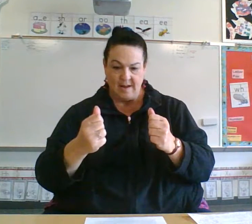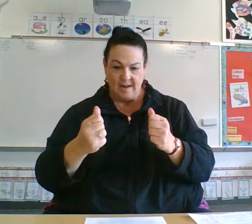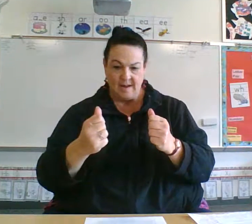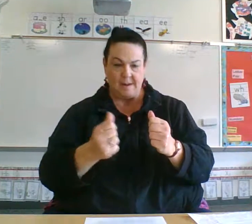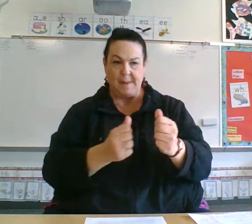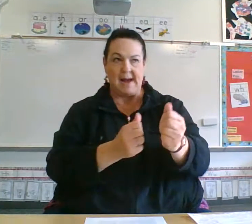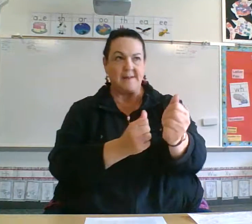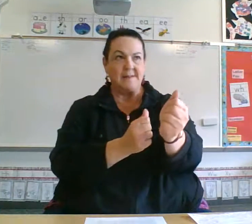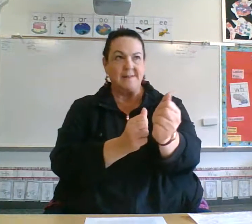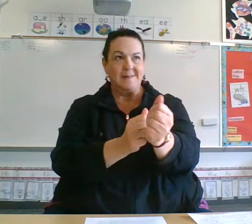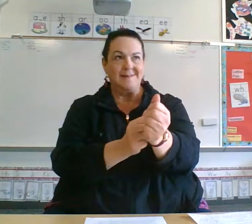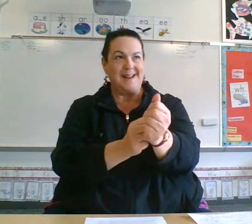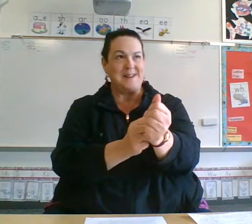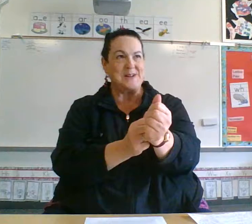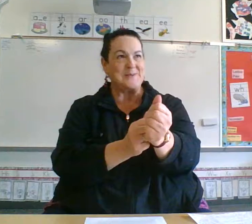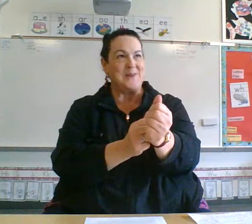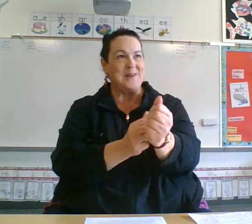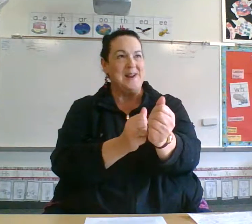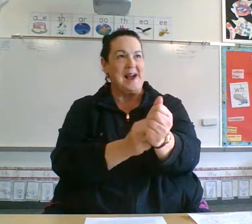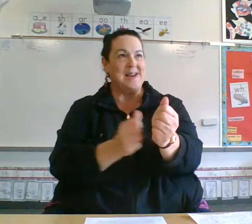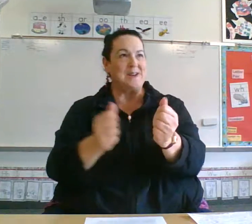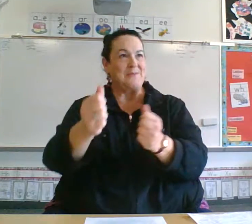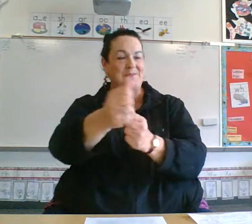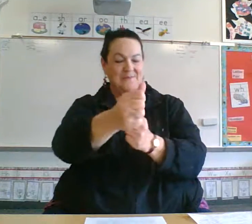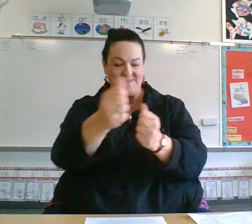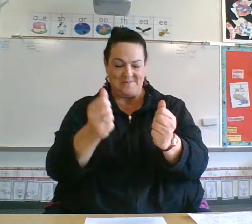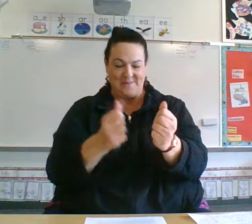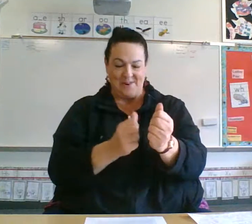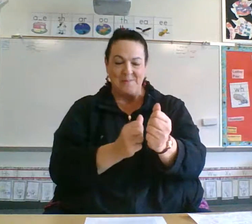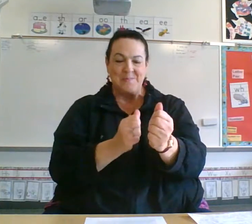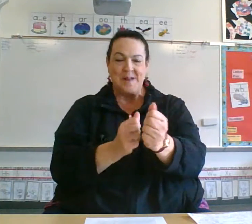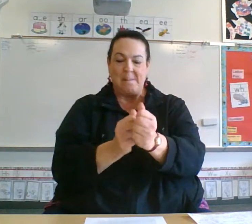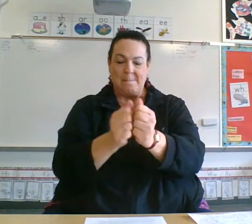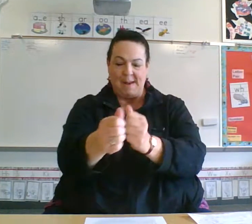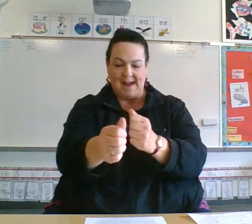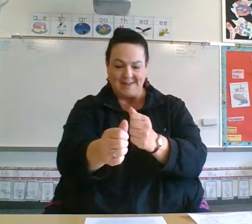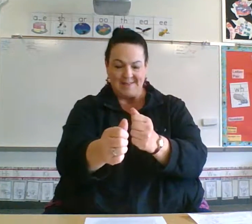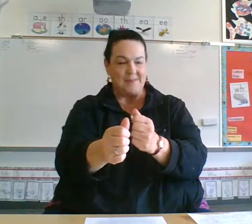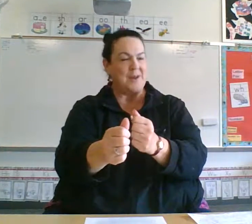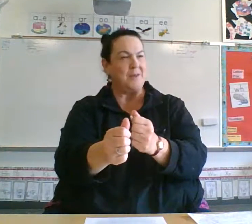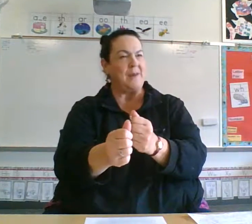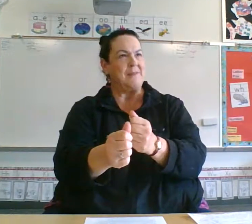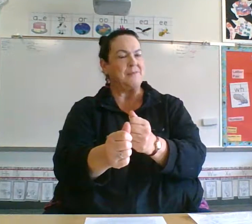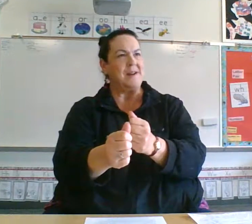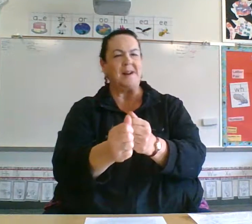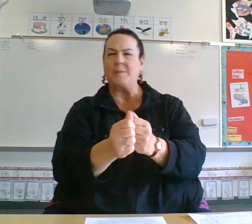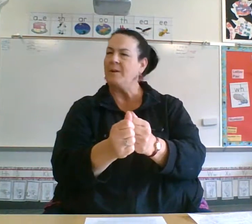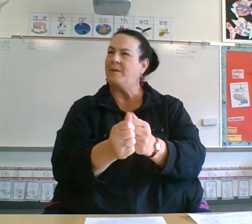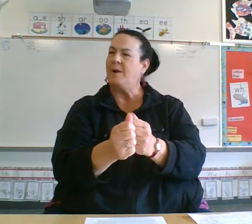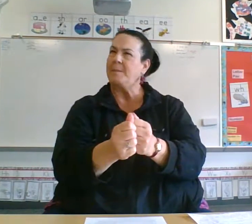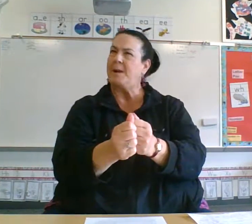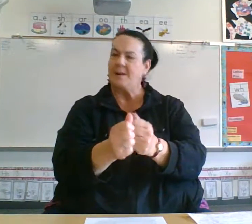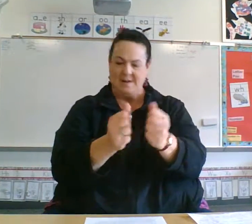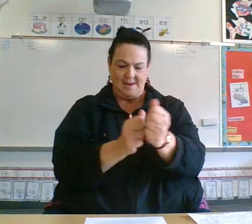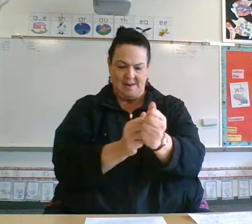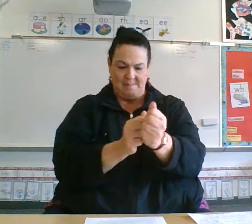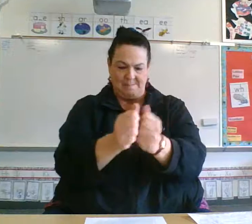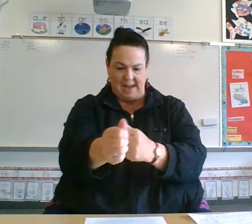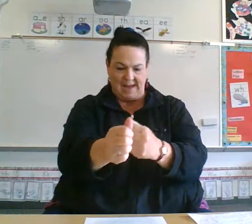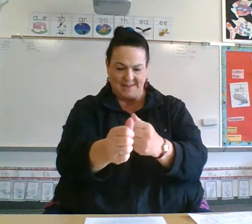No, pass. I did it wrong. I did far. Pass. I thought after I did, I went, wait a minute. Pass,